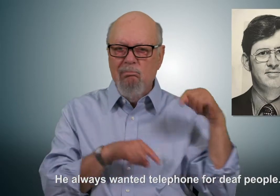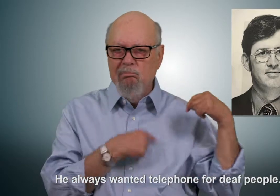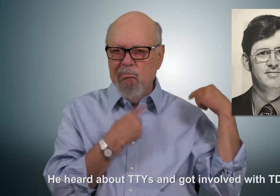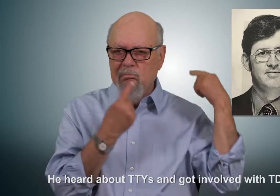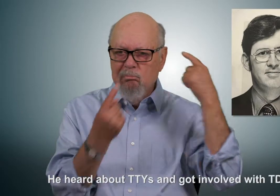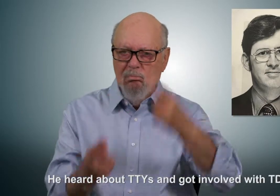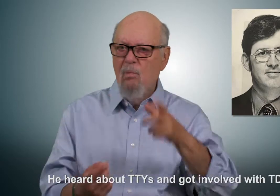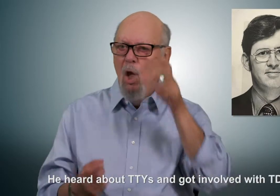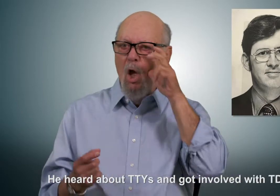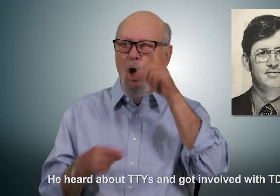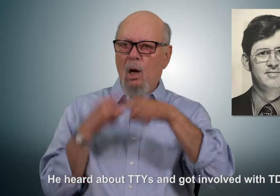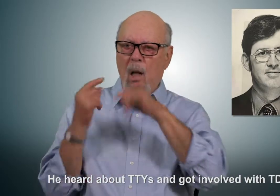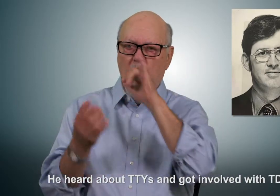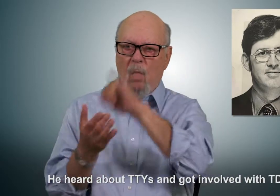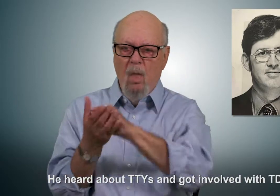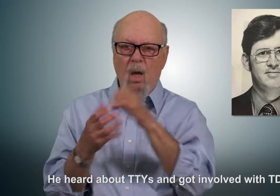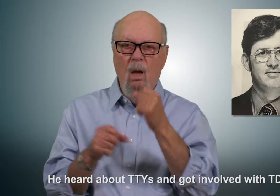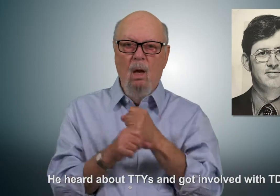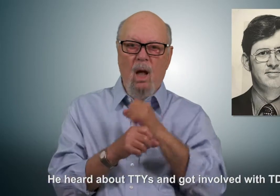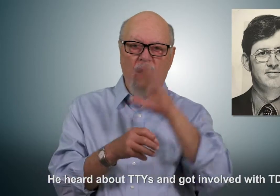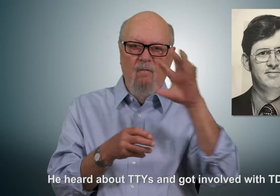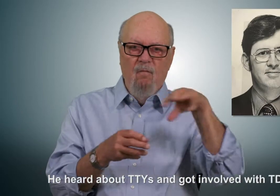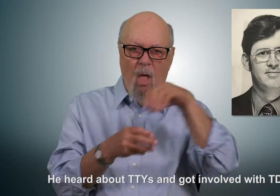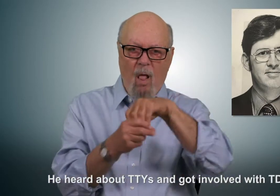He heard about TTYs and got involved with TDI,